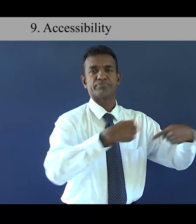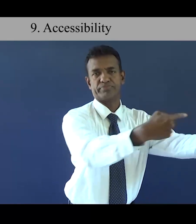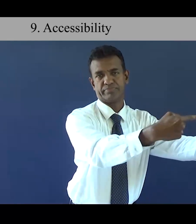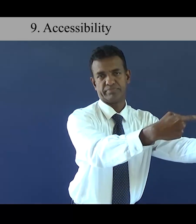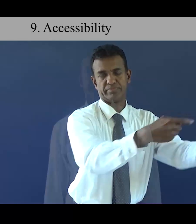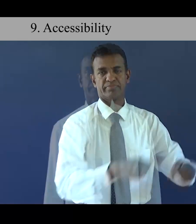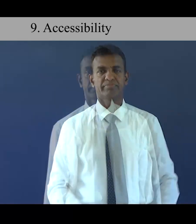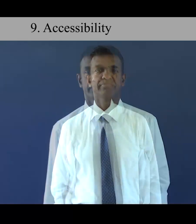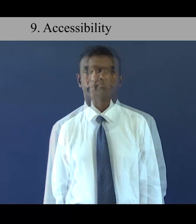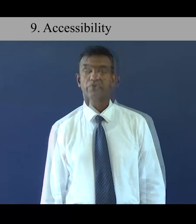transport.